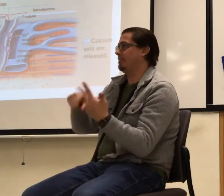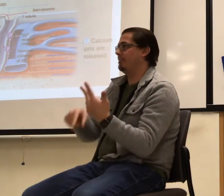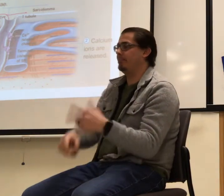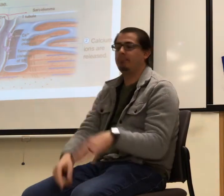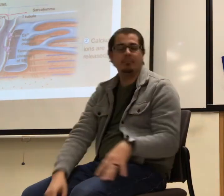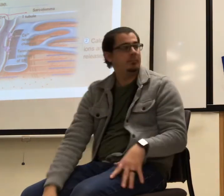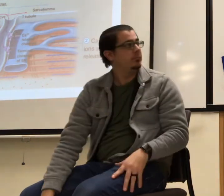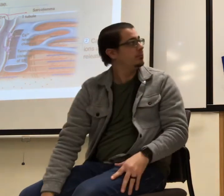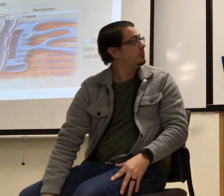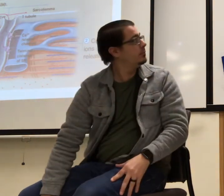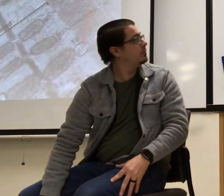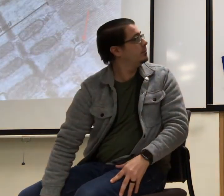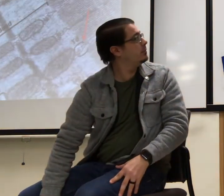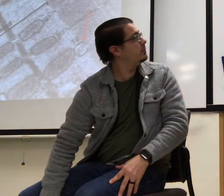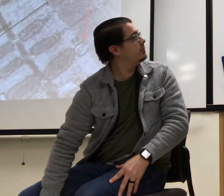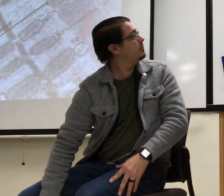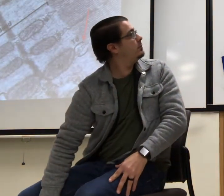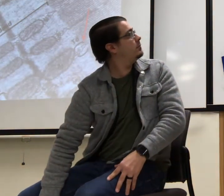Okay.